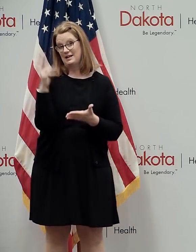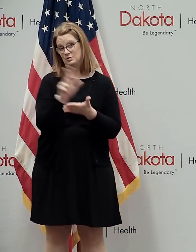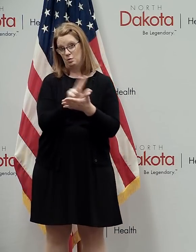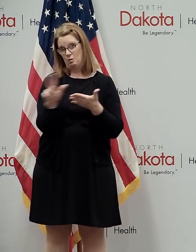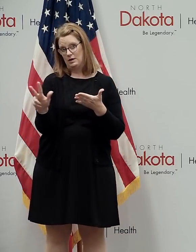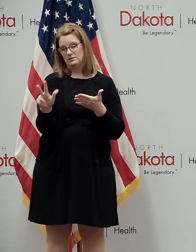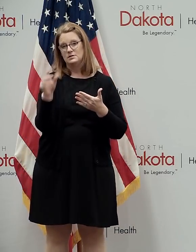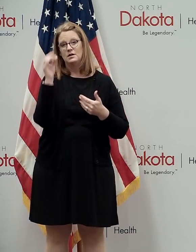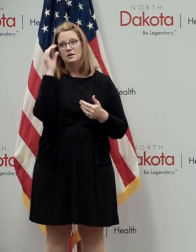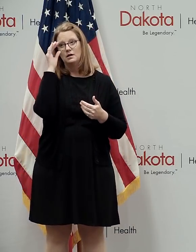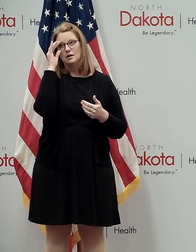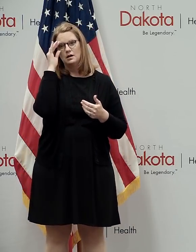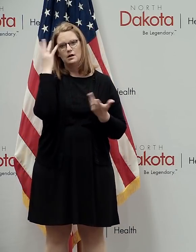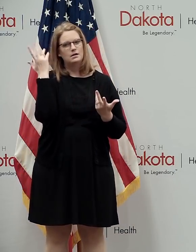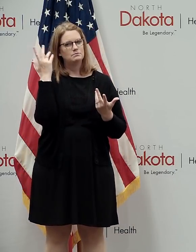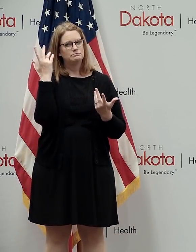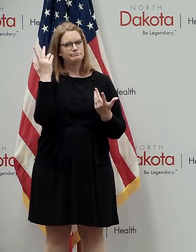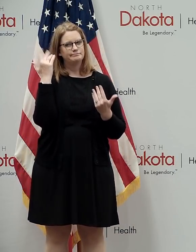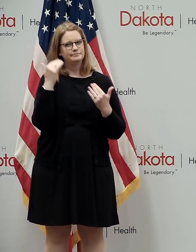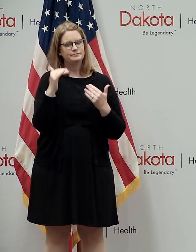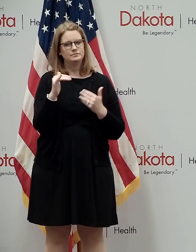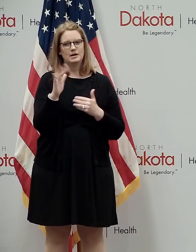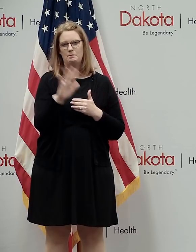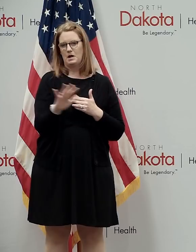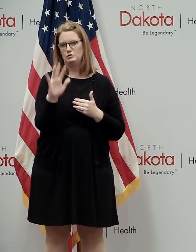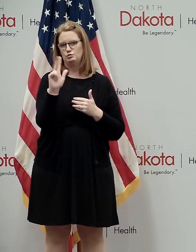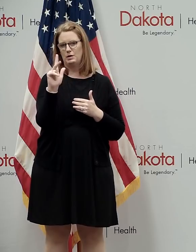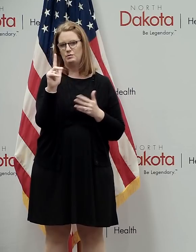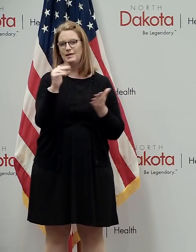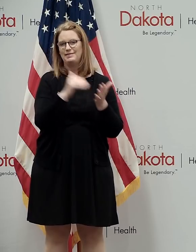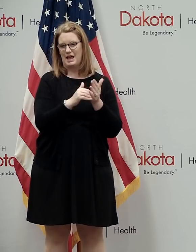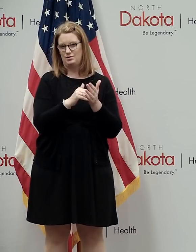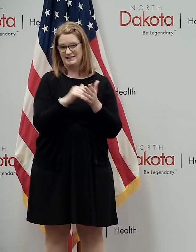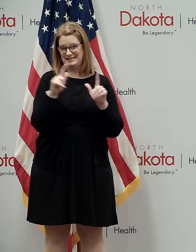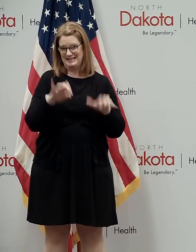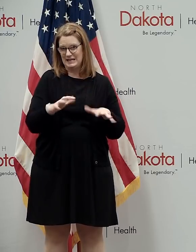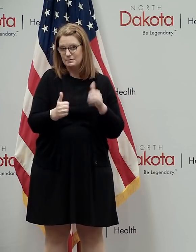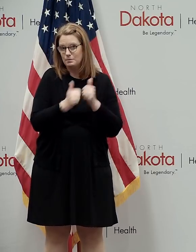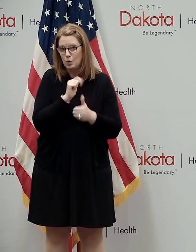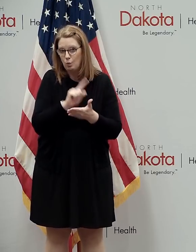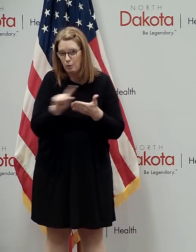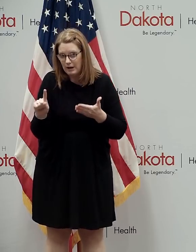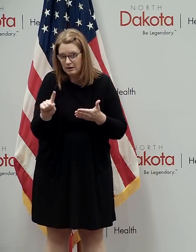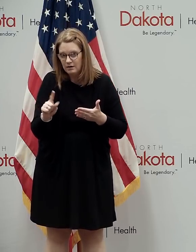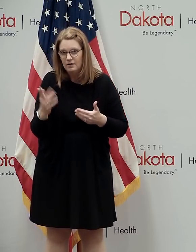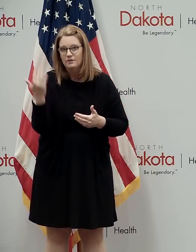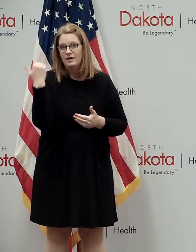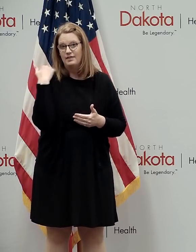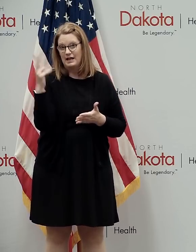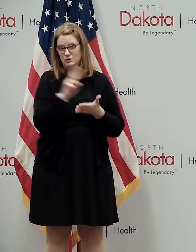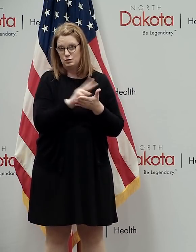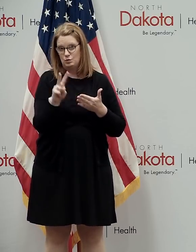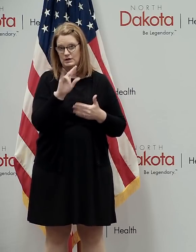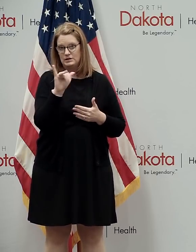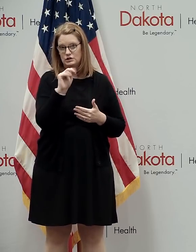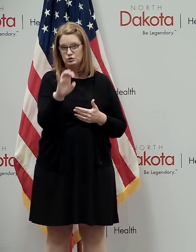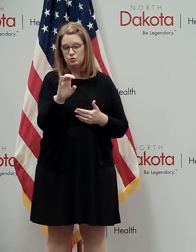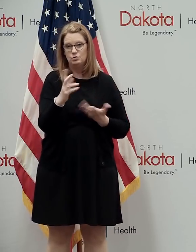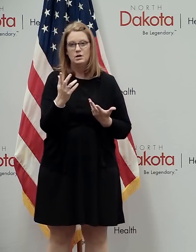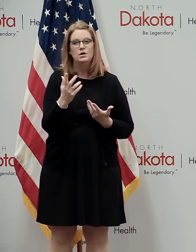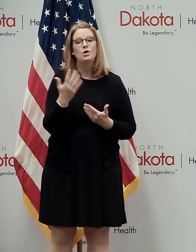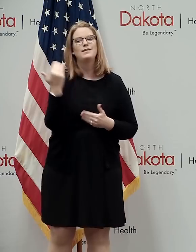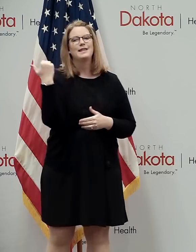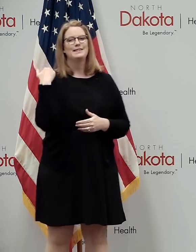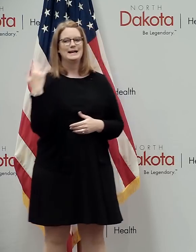were just over 23,000 tests per week for the last 2 weeks in June, and over this week, over the last